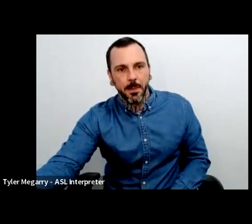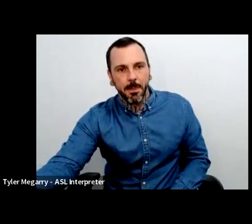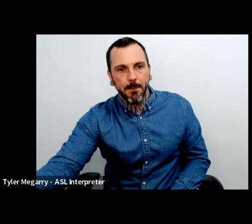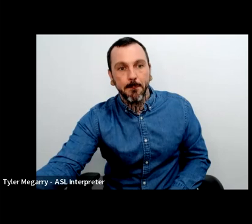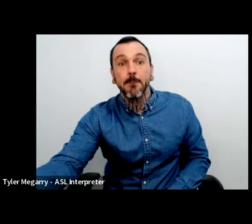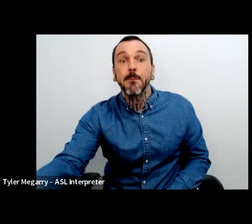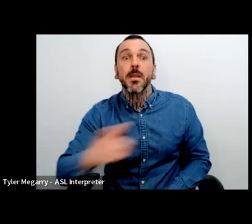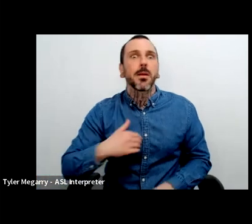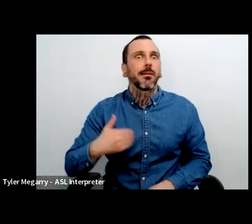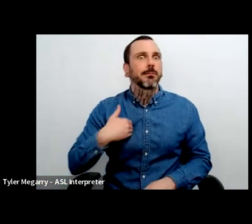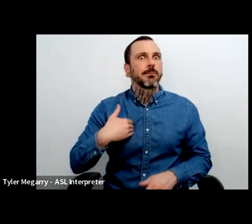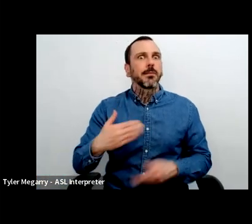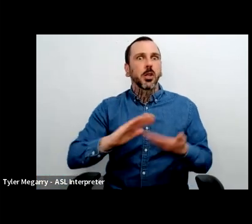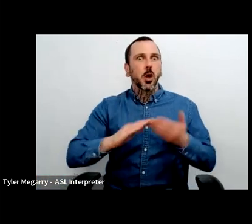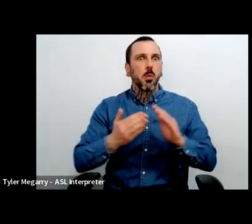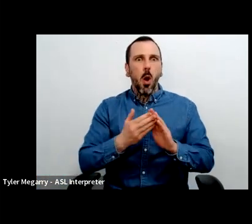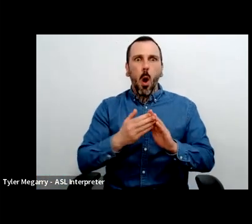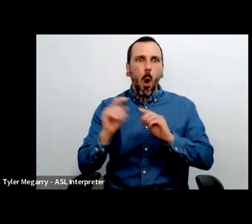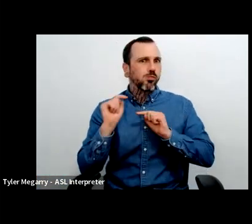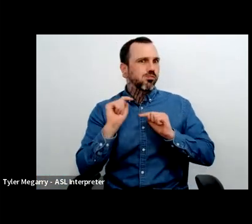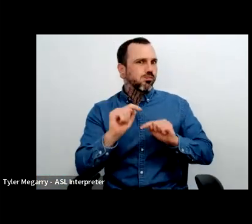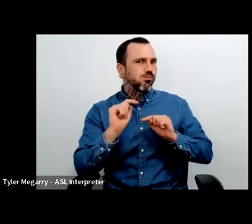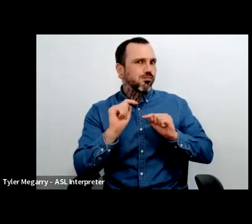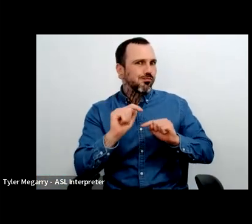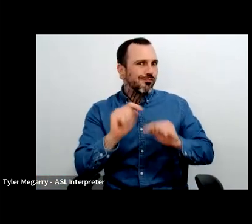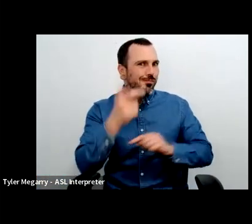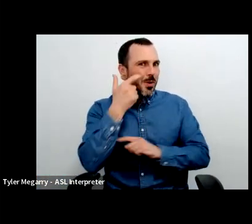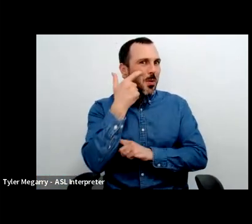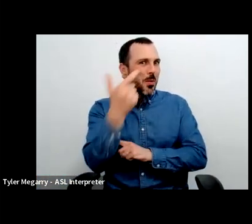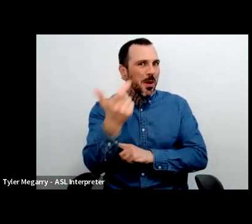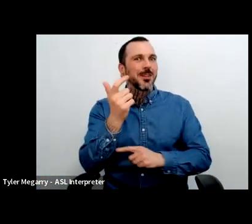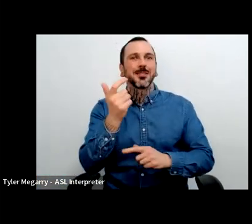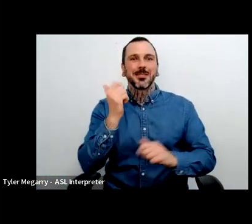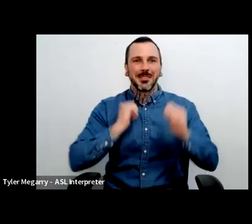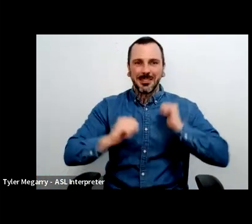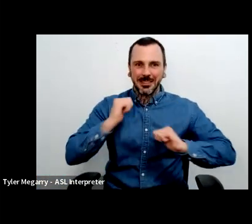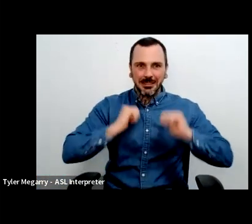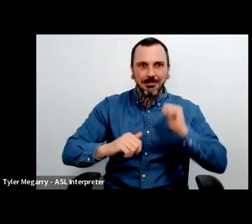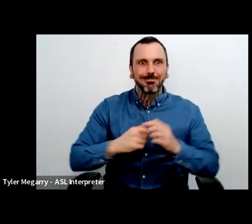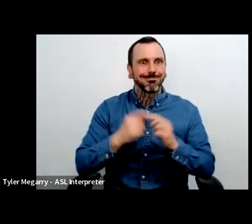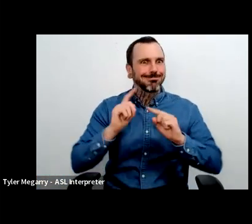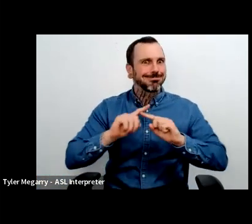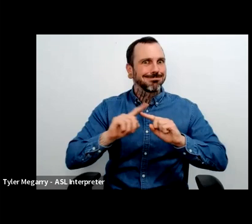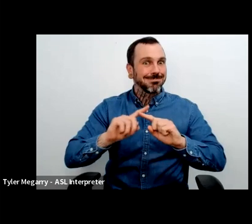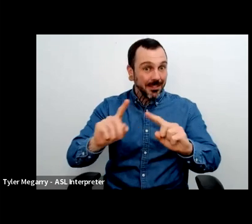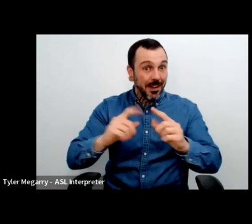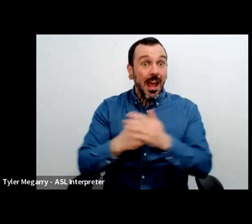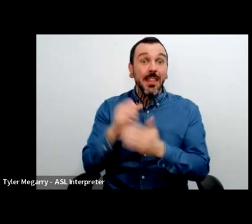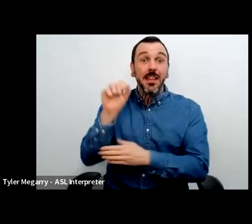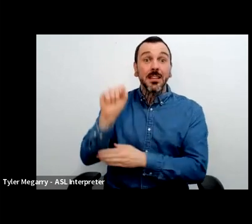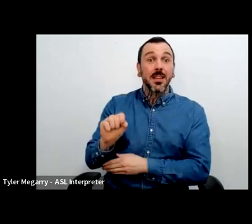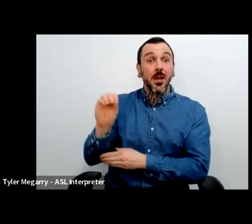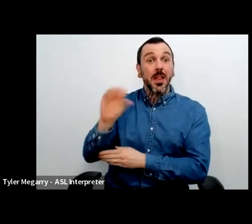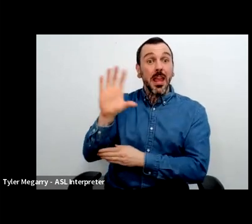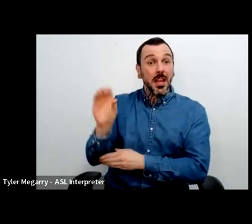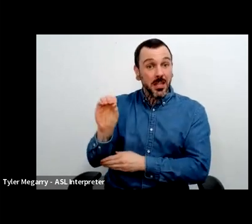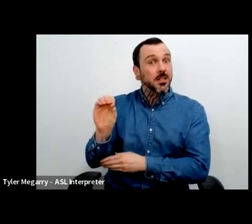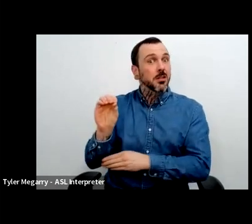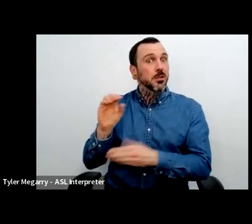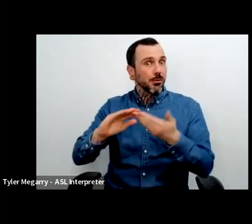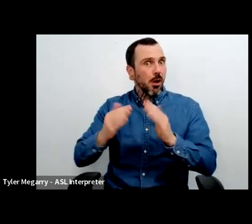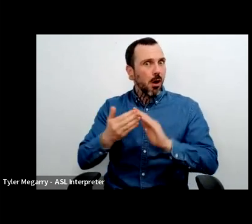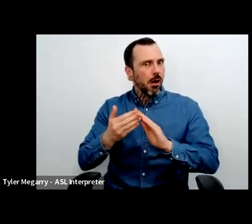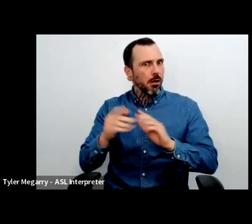particularly the senior community. They're out, they're coming to see the shows. So far in previews, we've hit about 50% capacity, which is